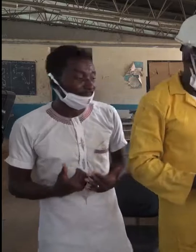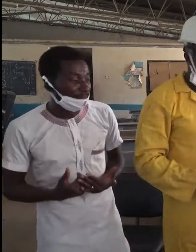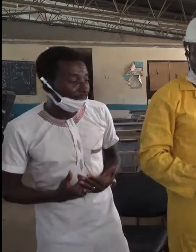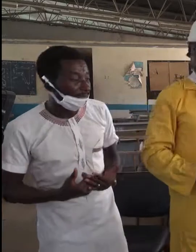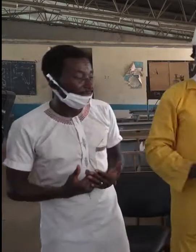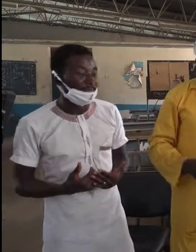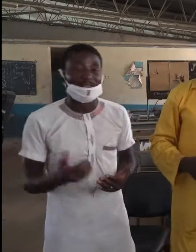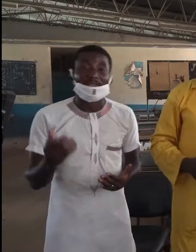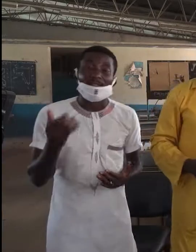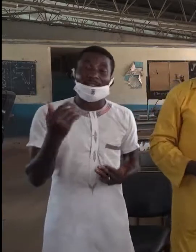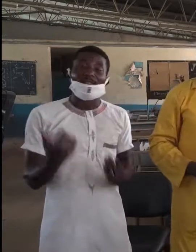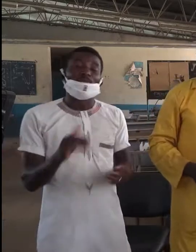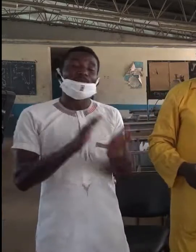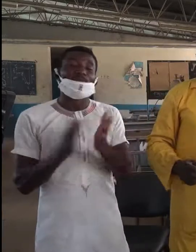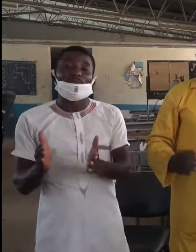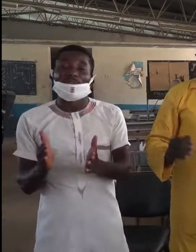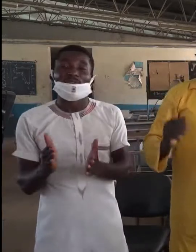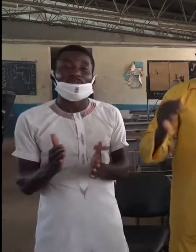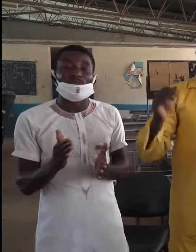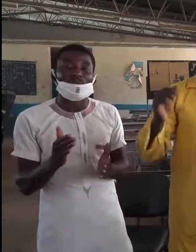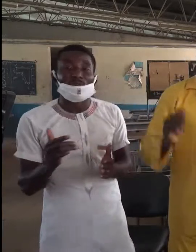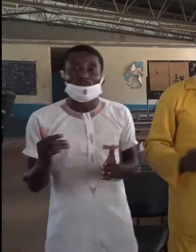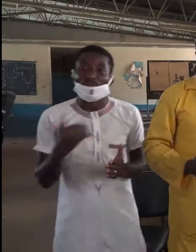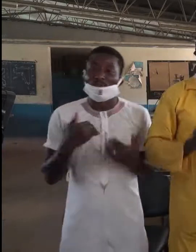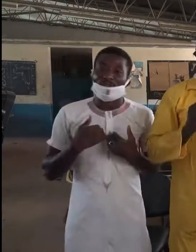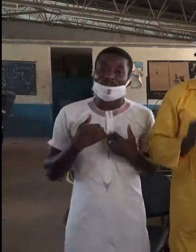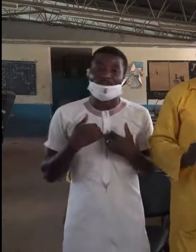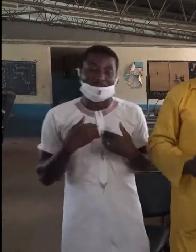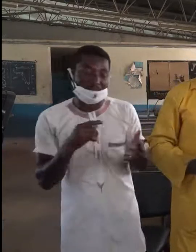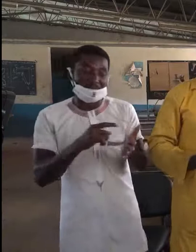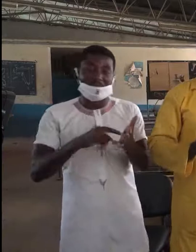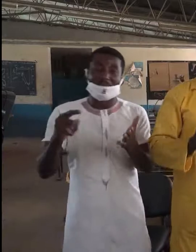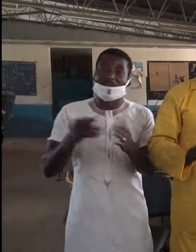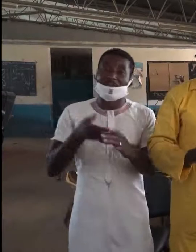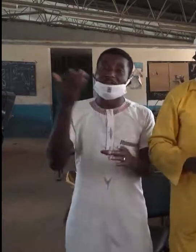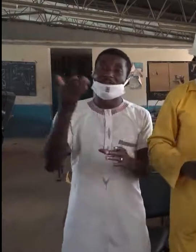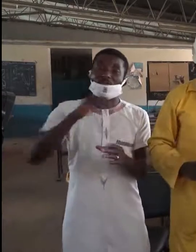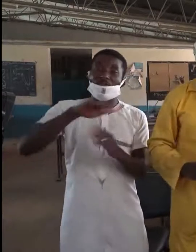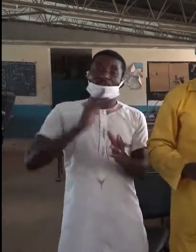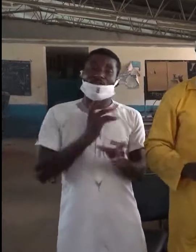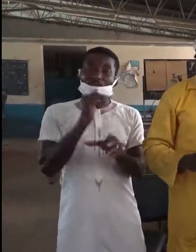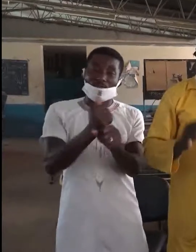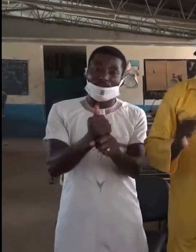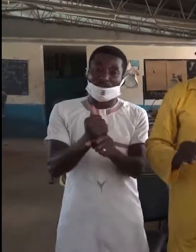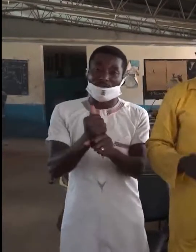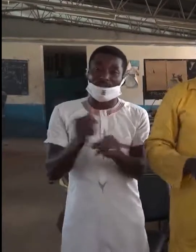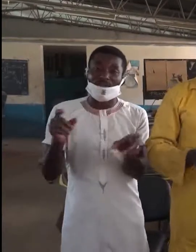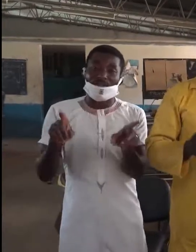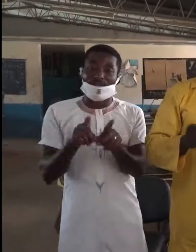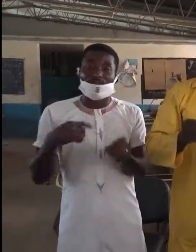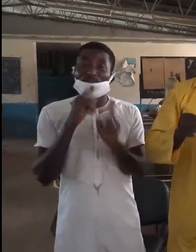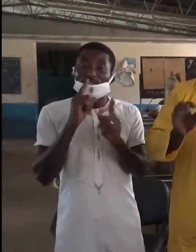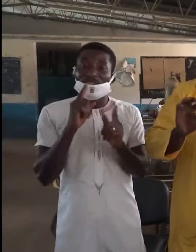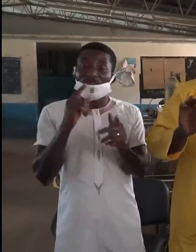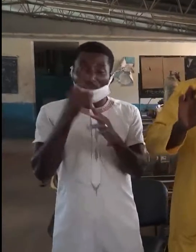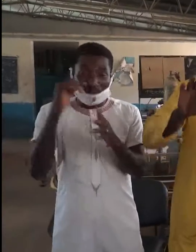Okay, students, we have successfully marked out all our workpiece. Like I said, for us